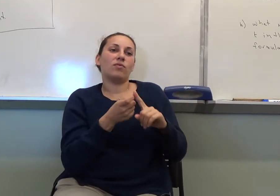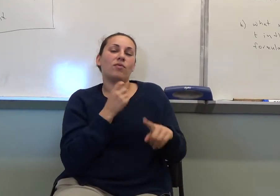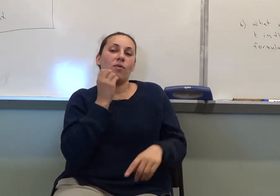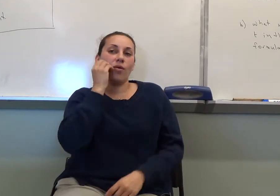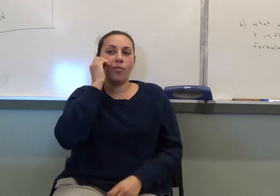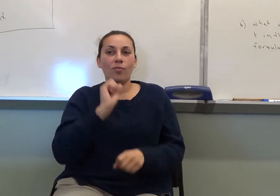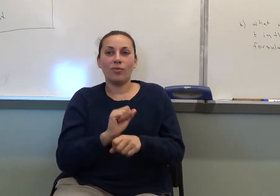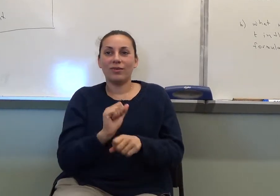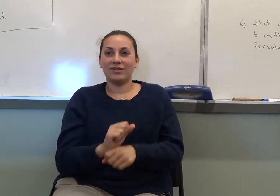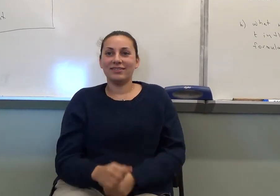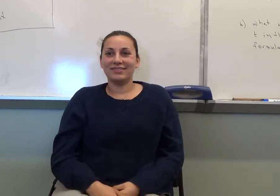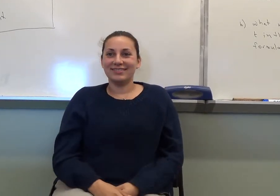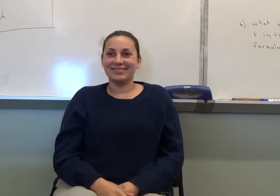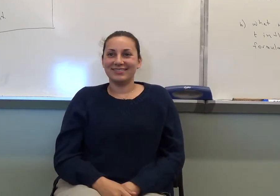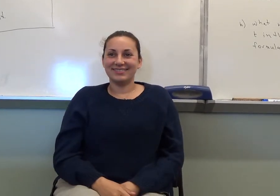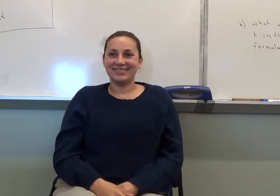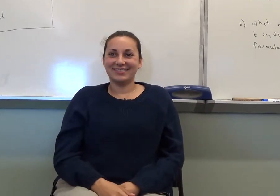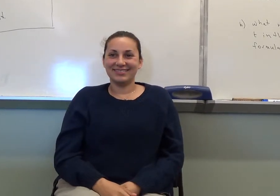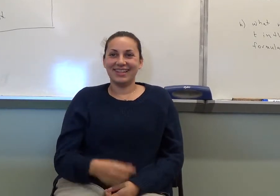68.0%. Okay?